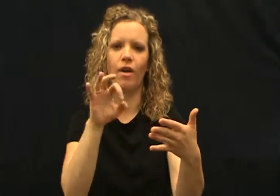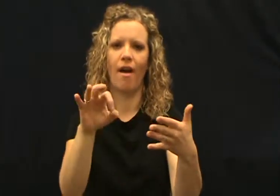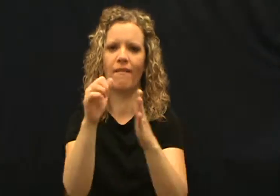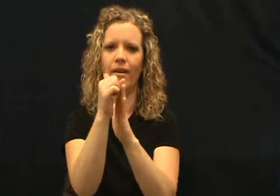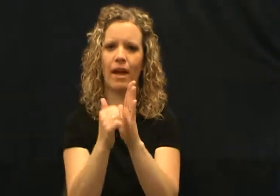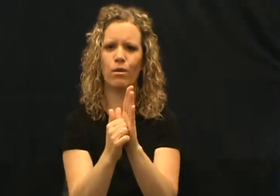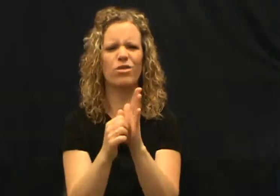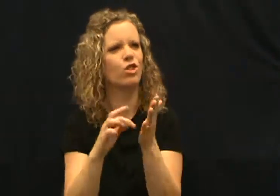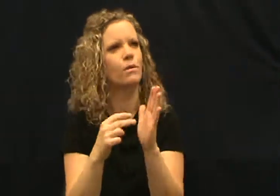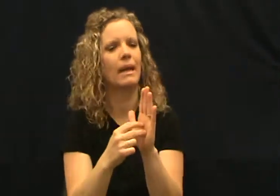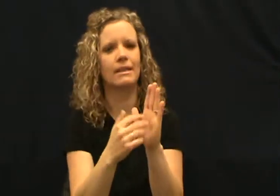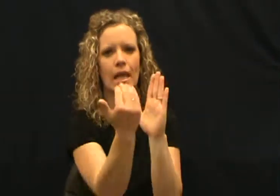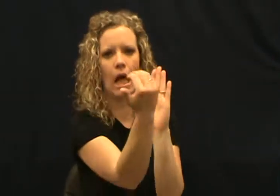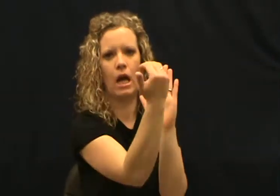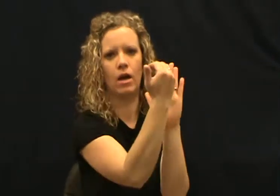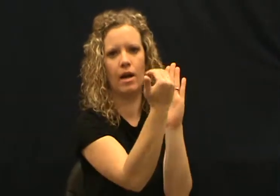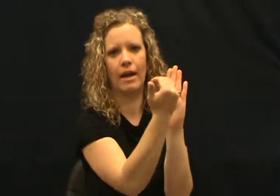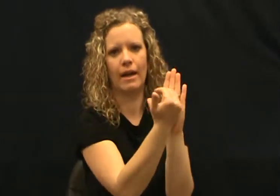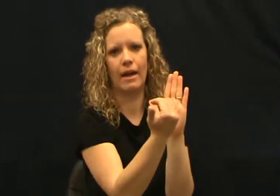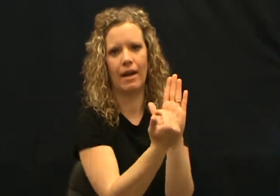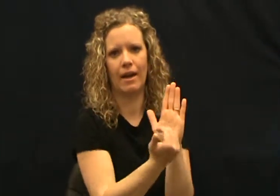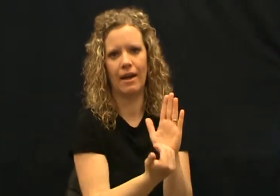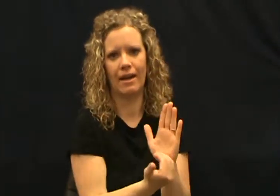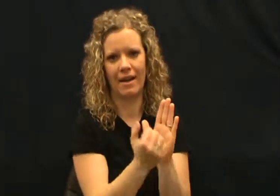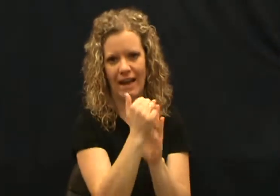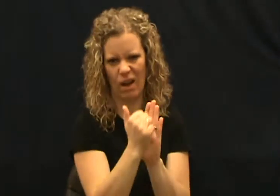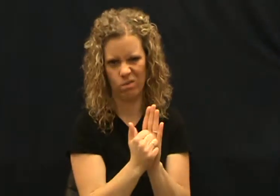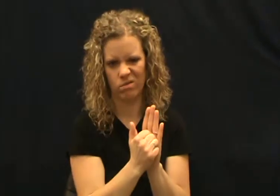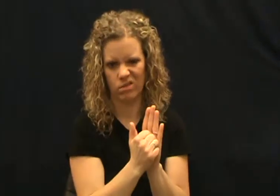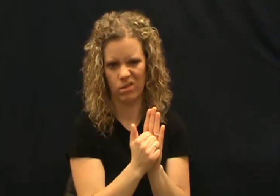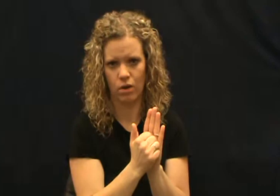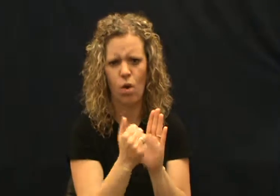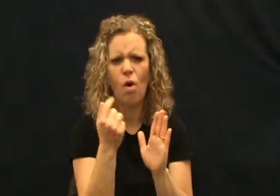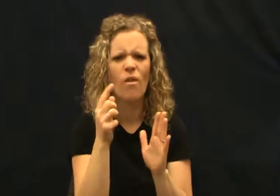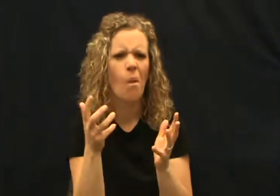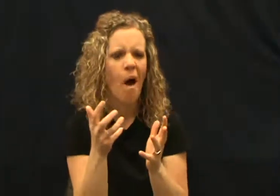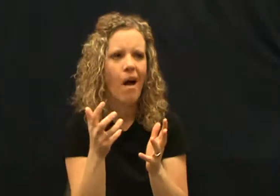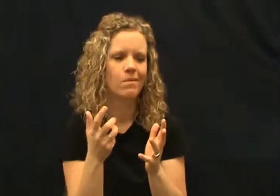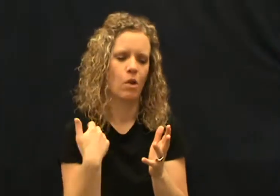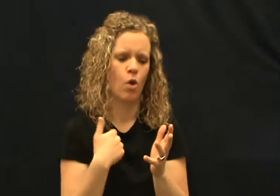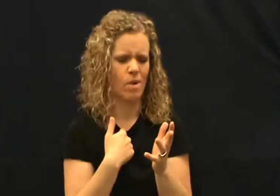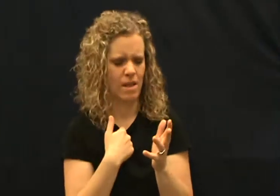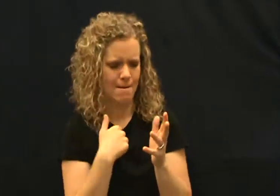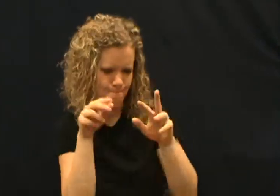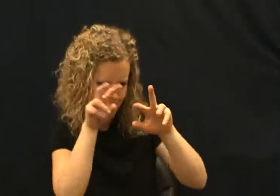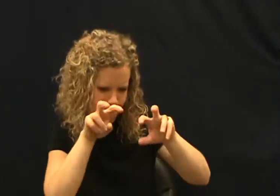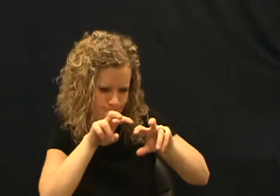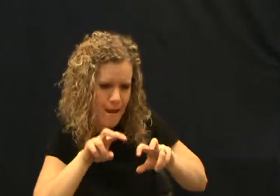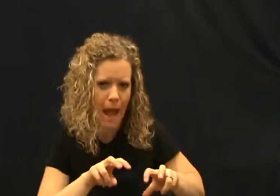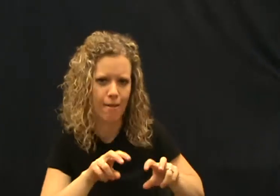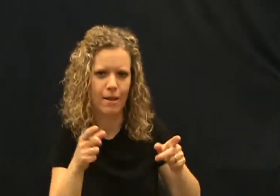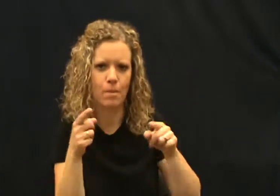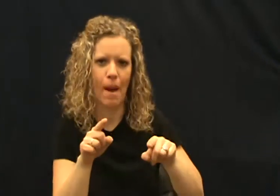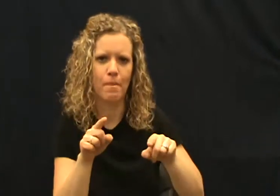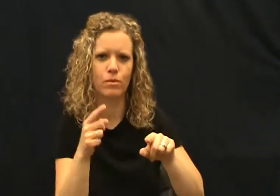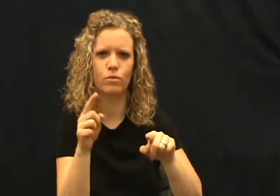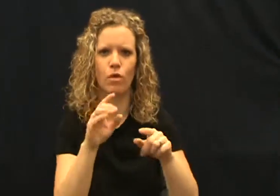accounts that we use to analyze the transactions of the company. There will be a number of accounts